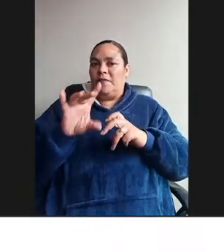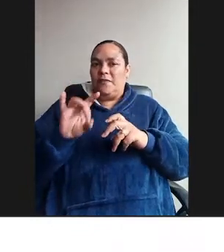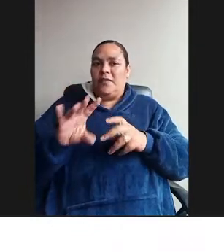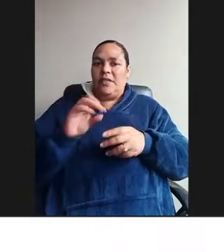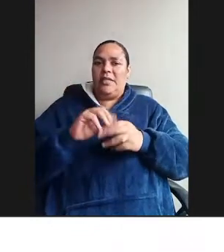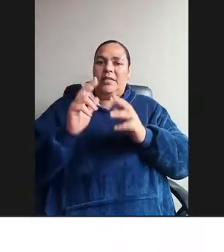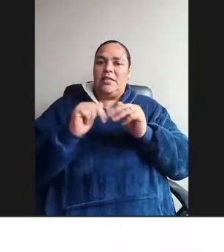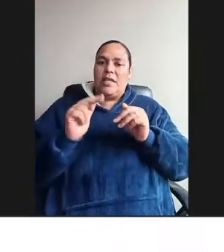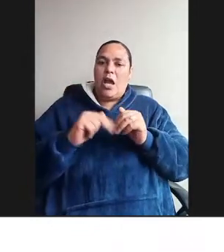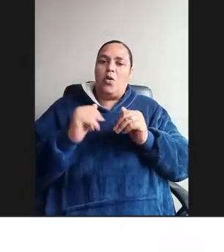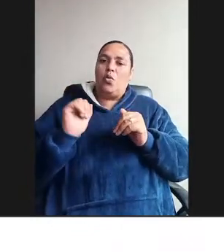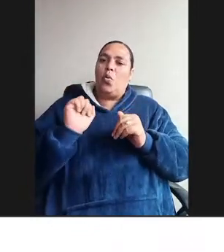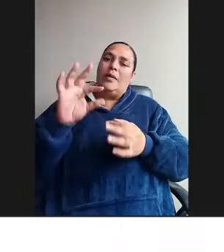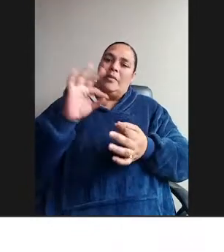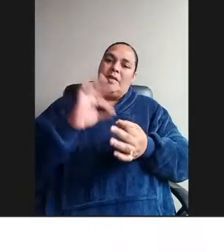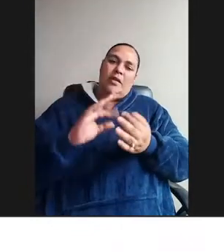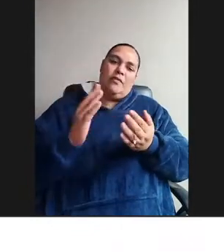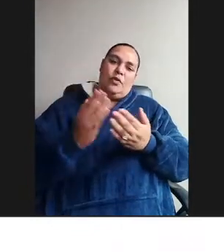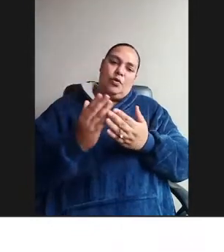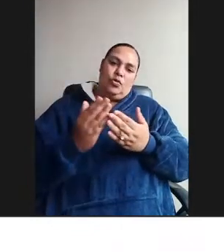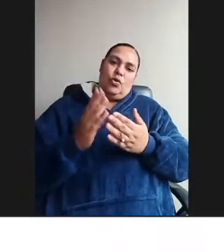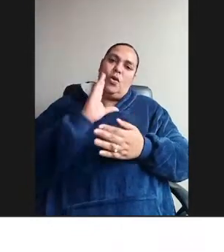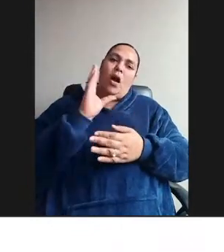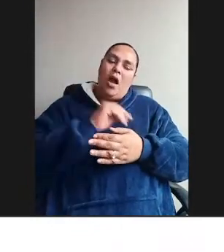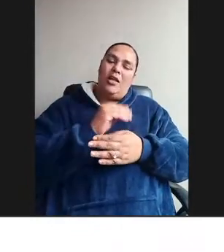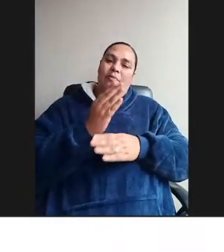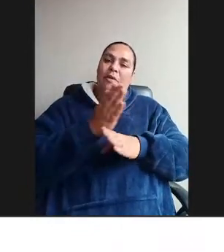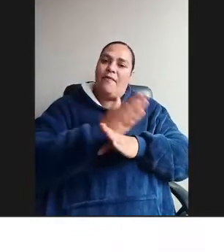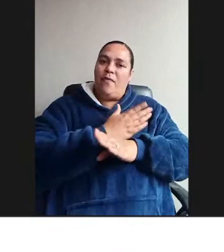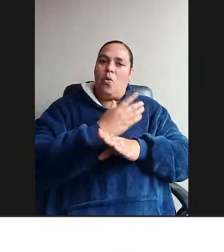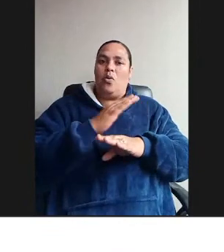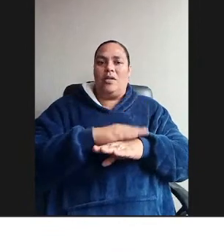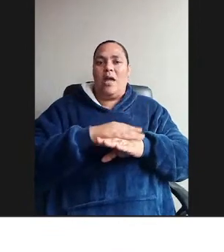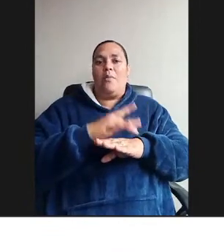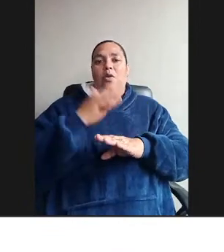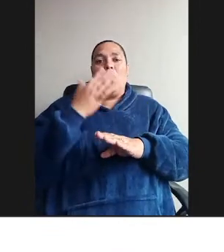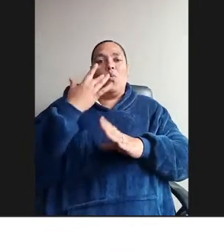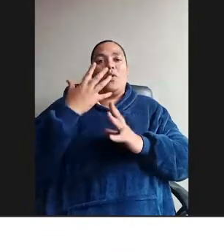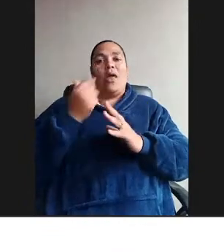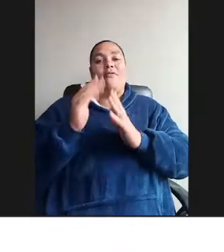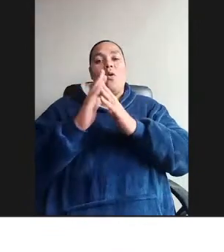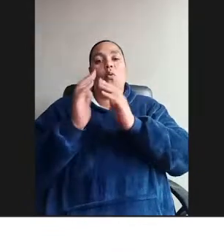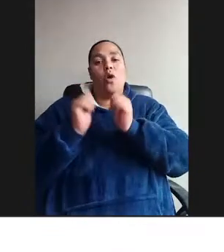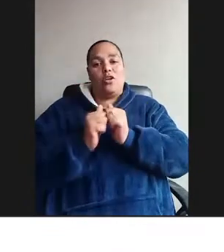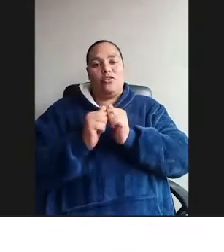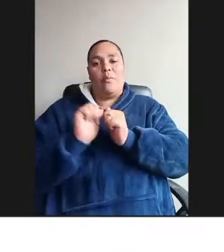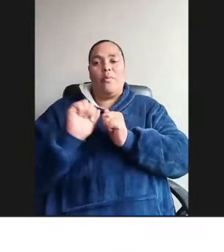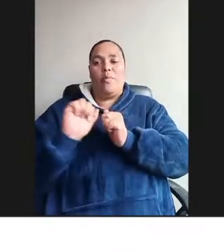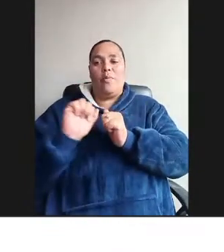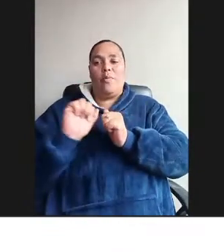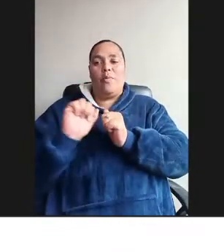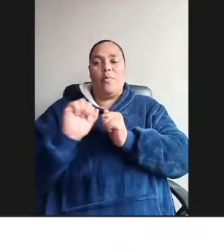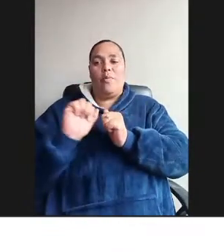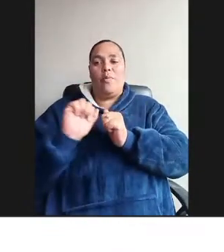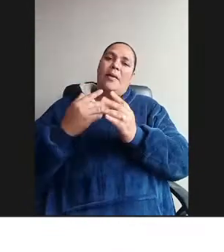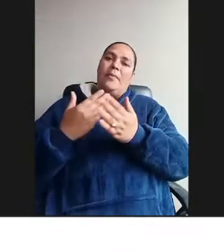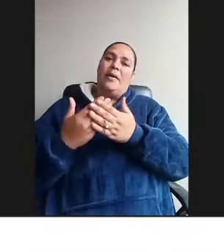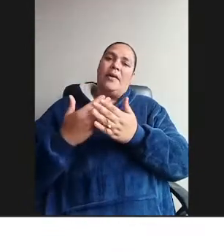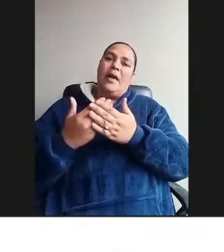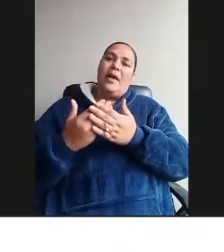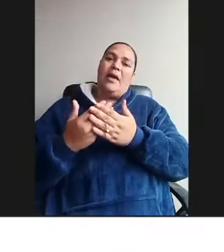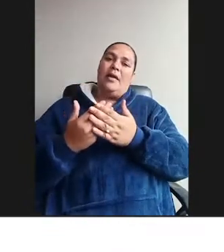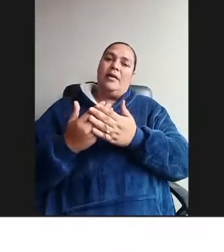that school, so that the workshops are then also sort of